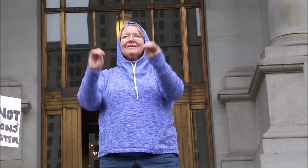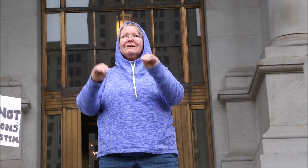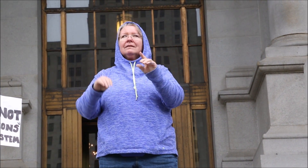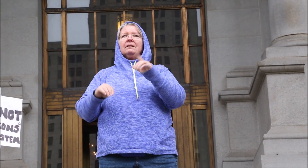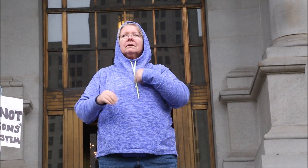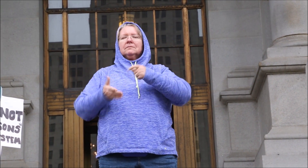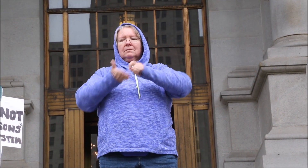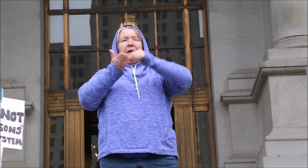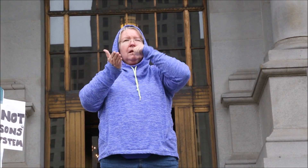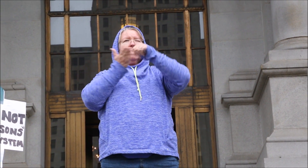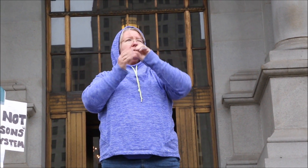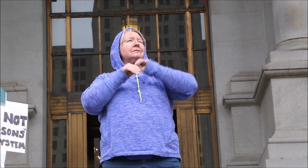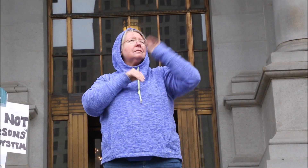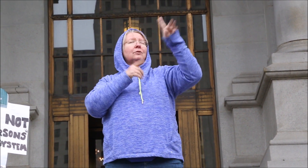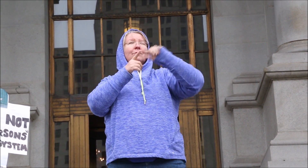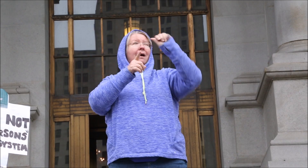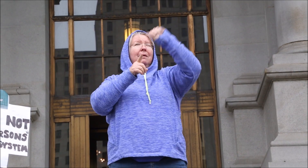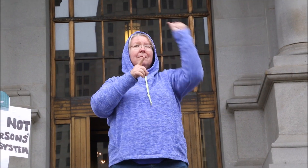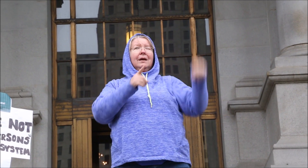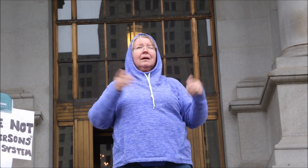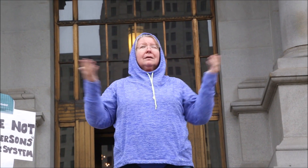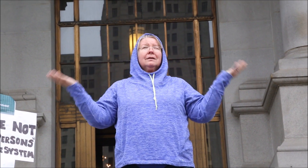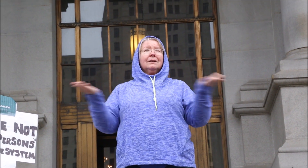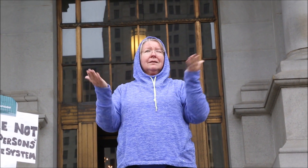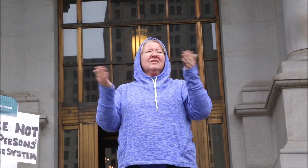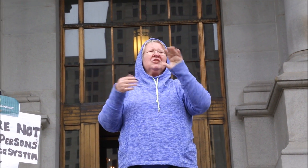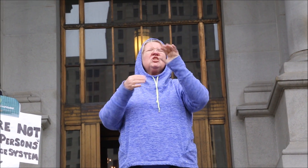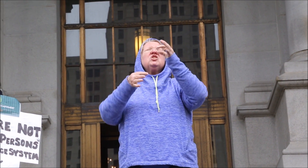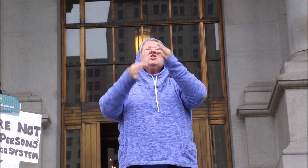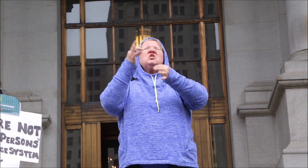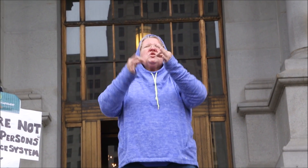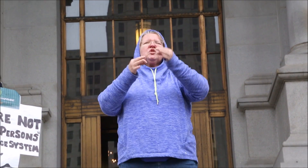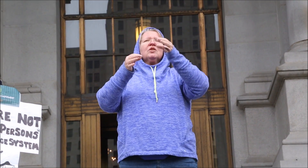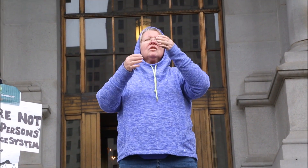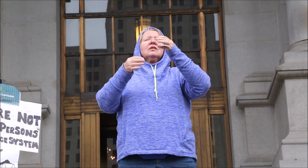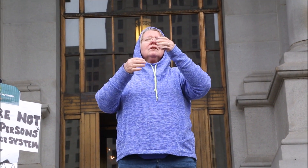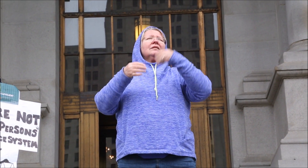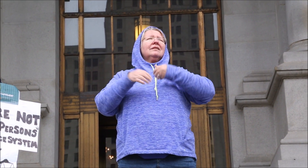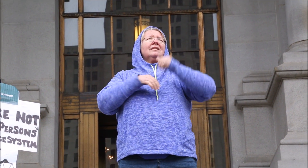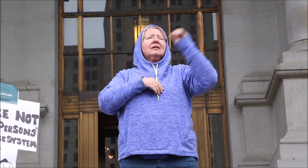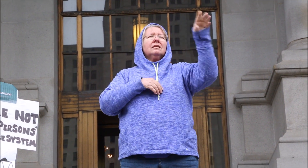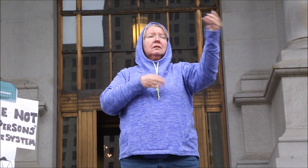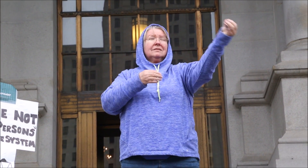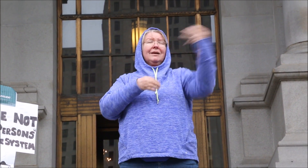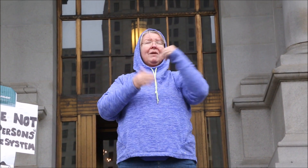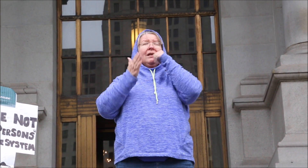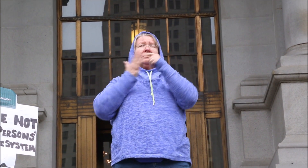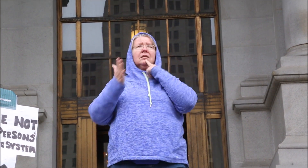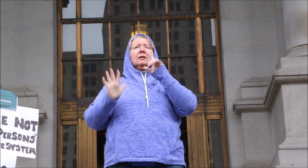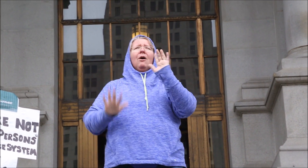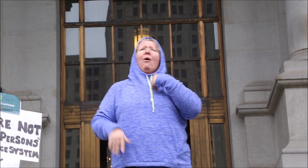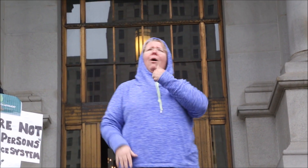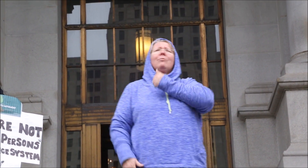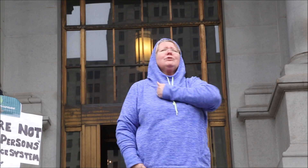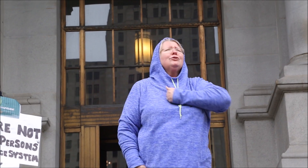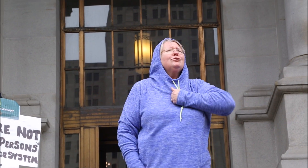and said, yes, I need sign language interpreting services. Now, this was 2 days before my jury service date. And